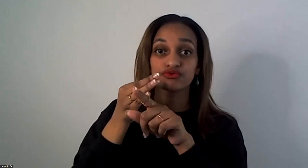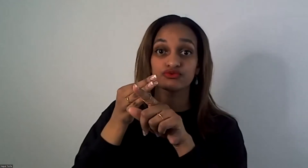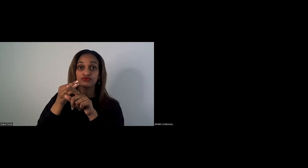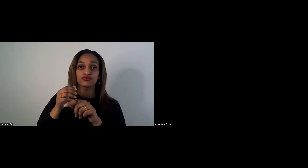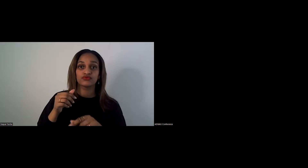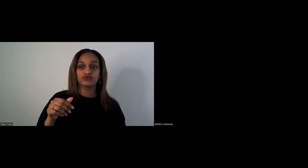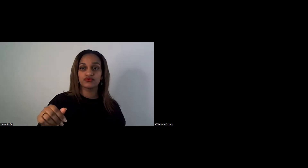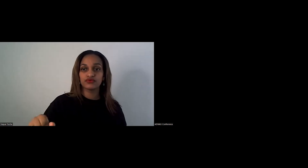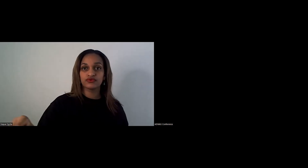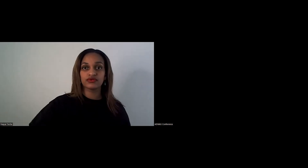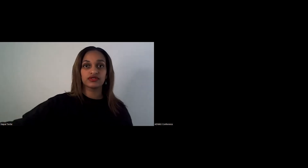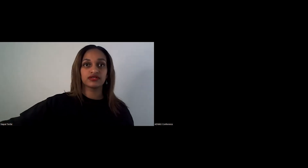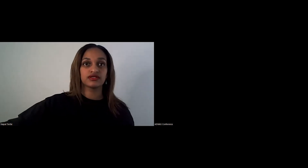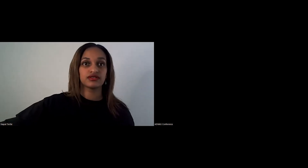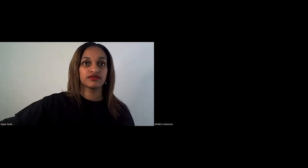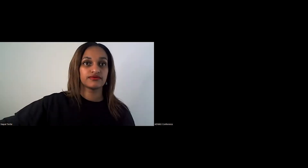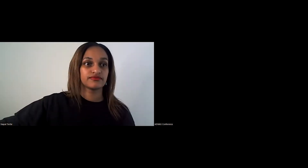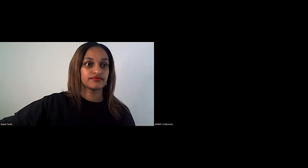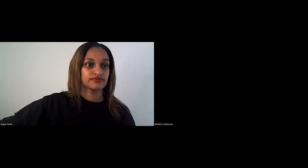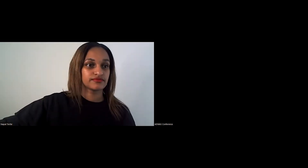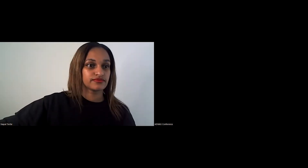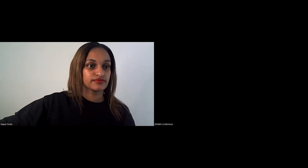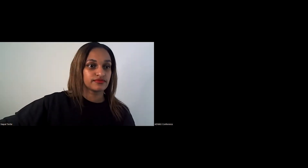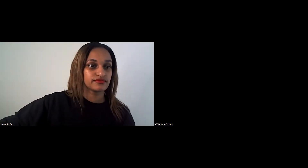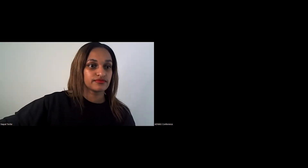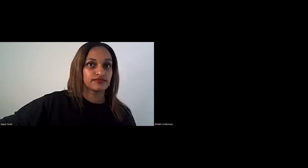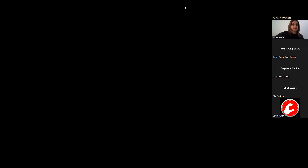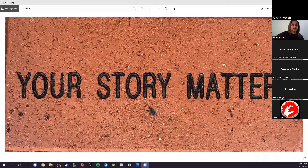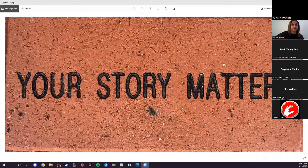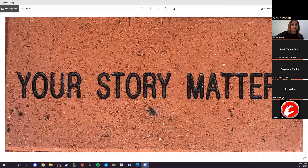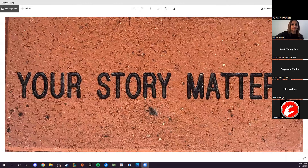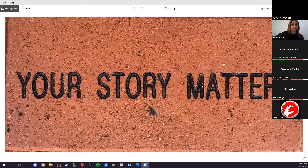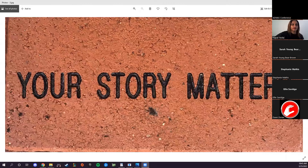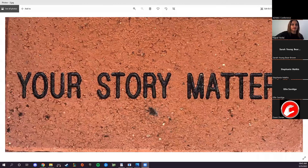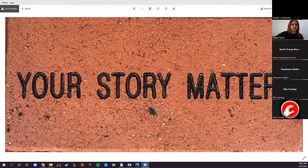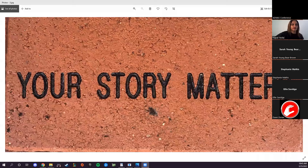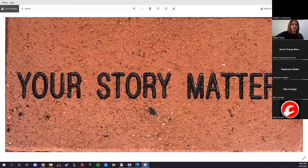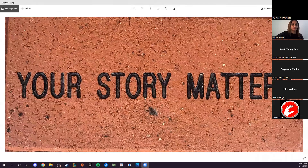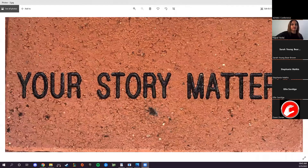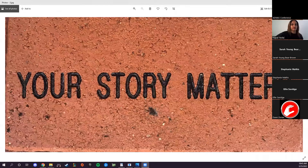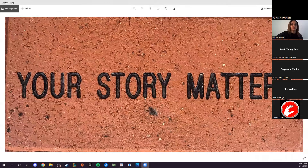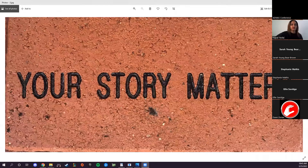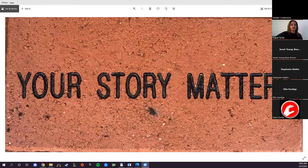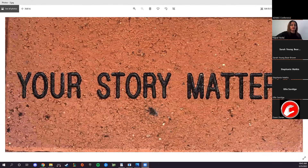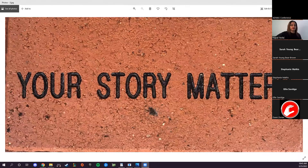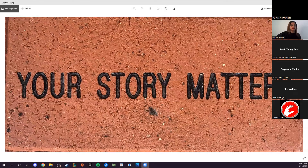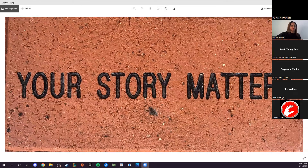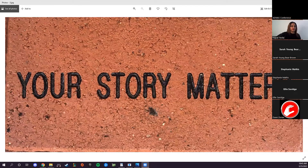And we'll pull up on screen share and let you see a picture of the brick that you will receive.